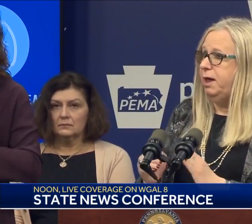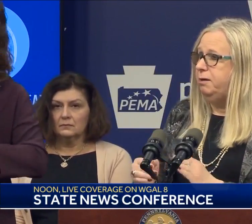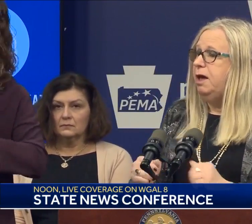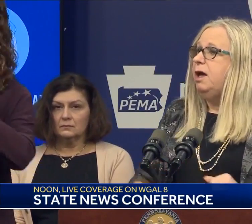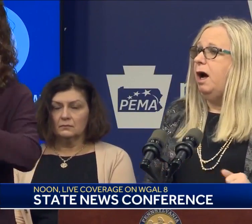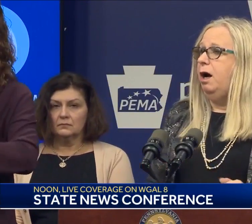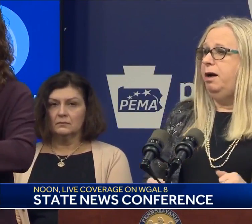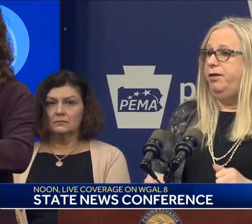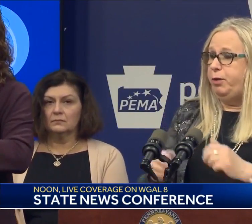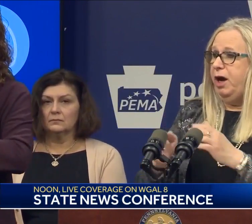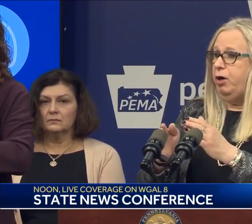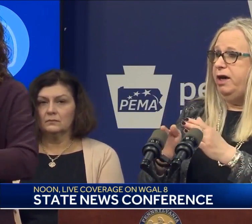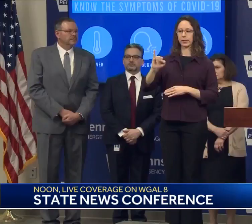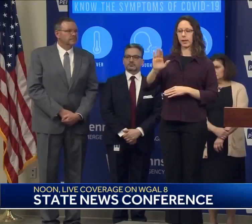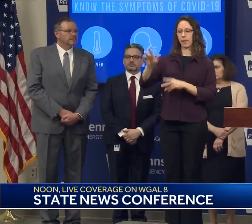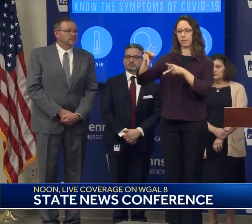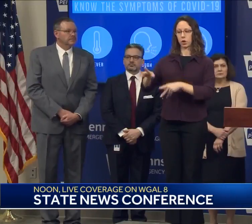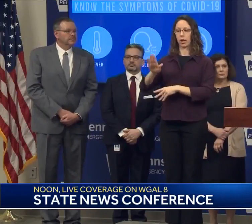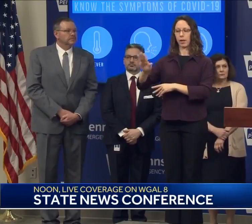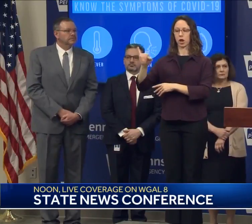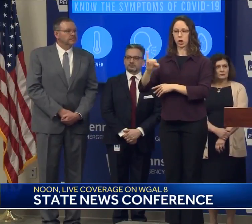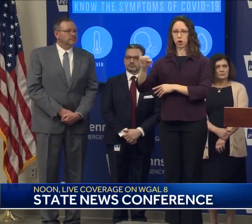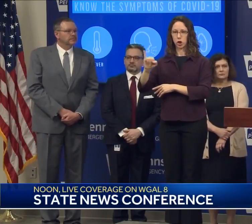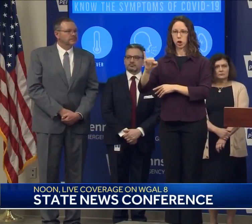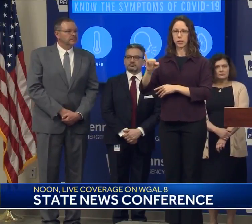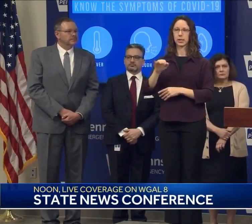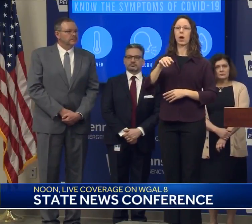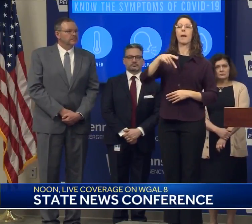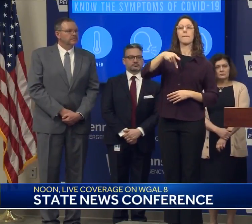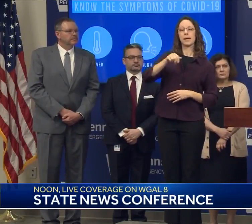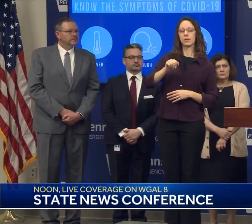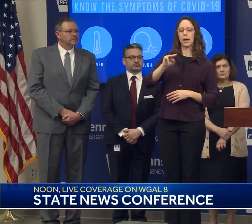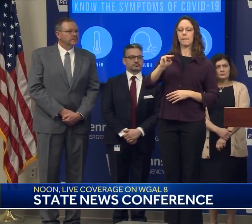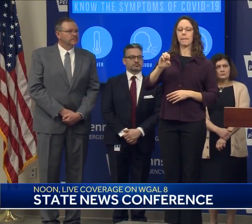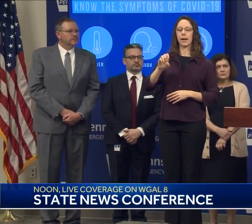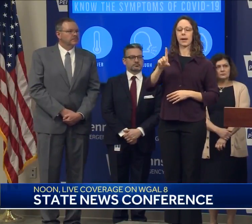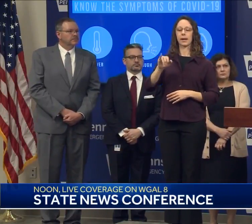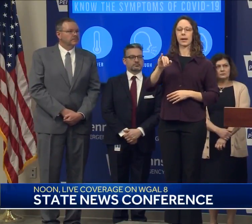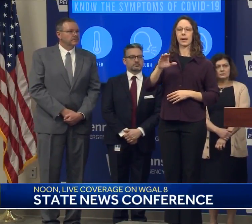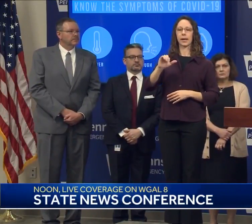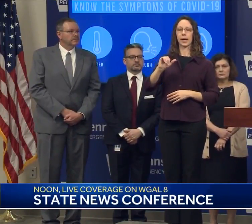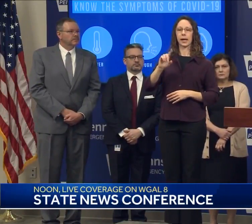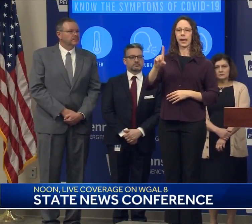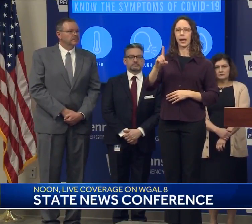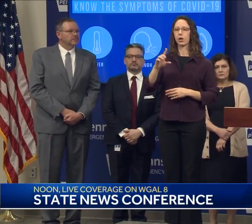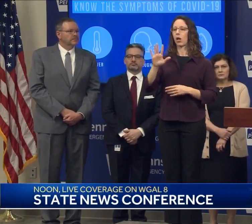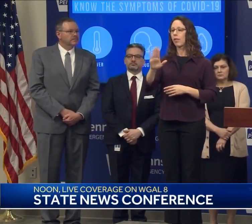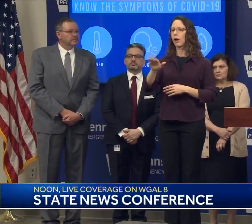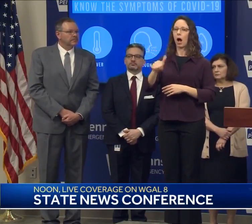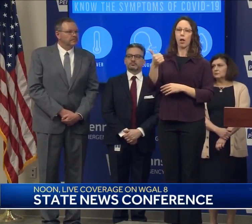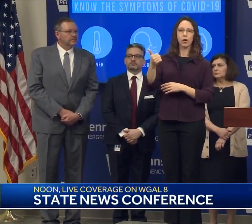in the future and want to share the state's plan to respond to this. We'll bring you live coverage of that news conference scheduled to start at noon.